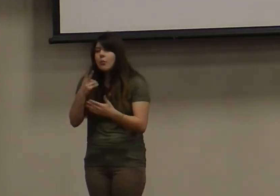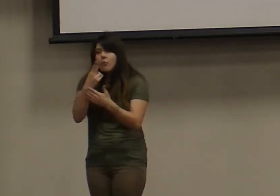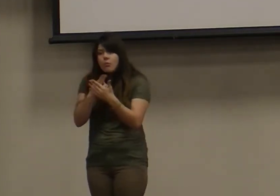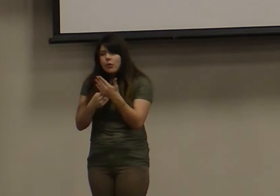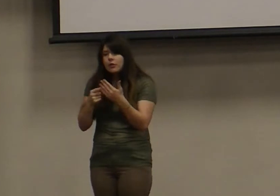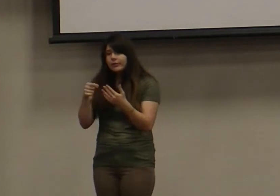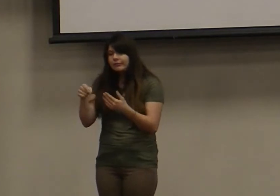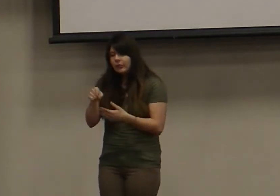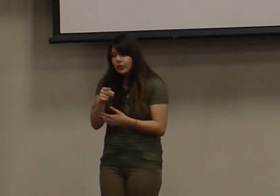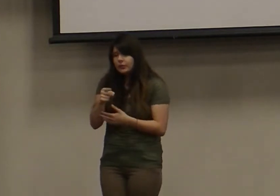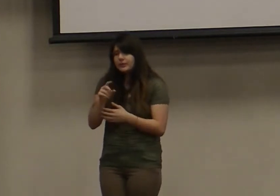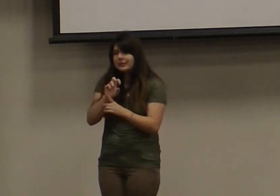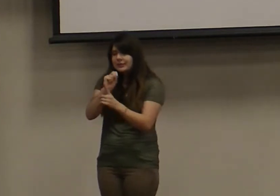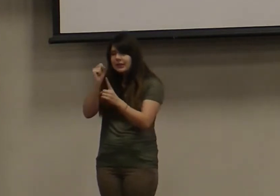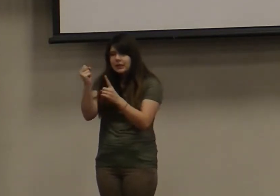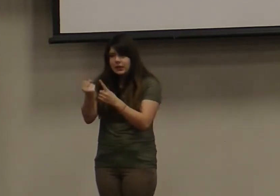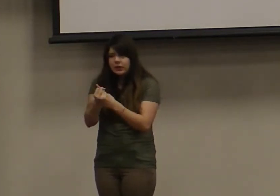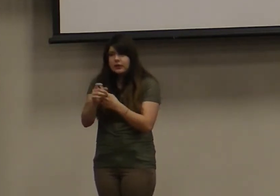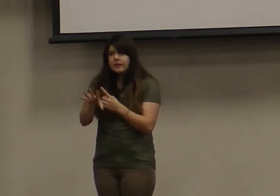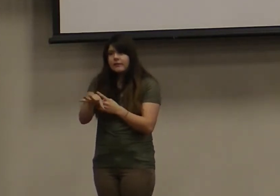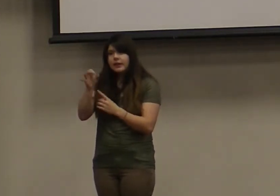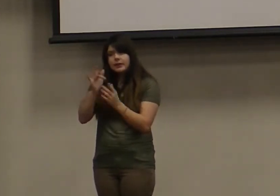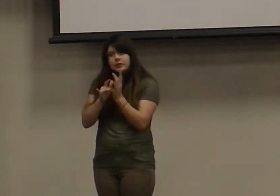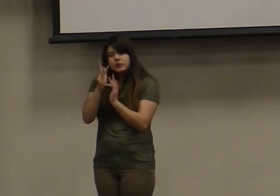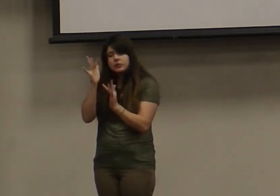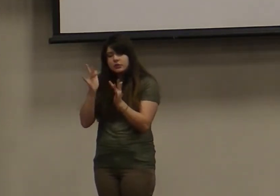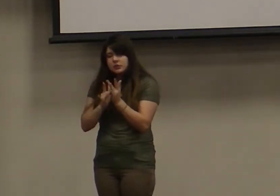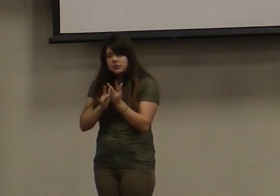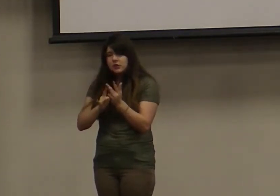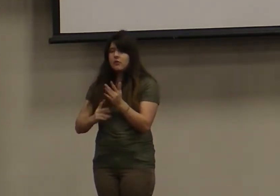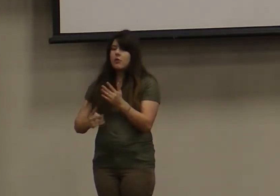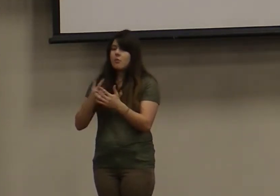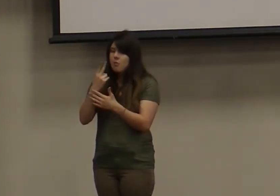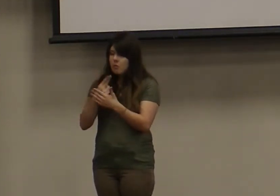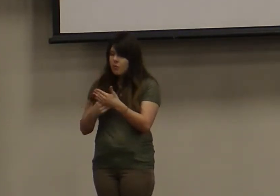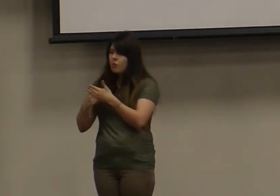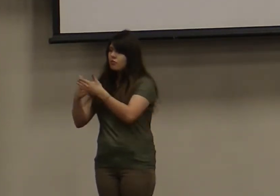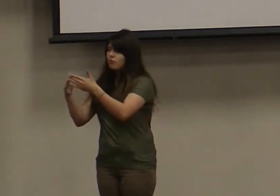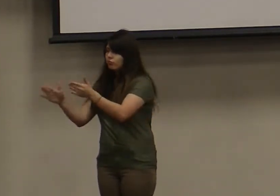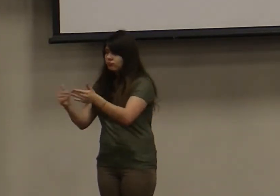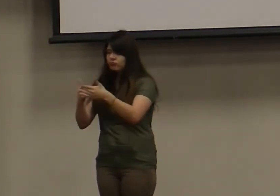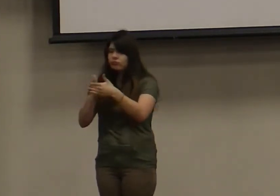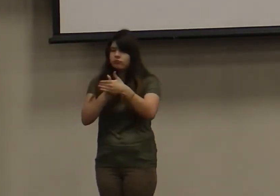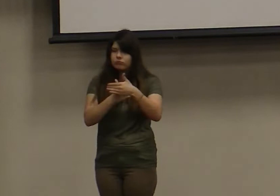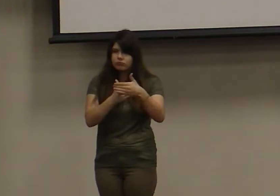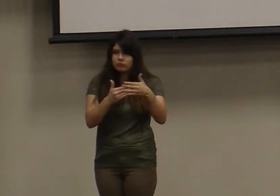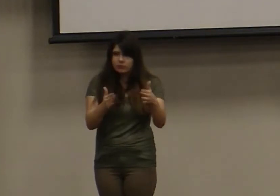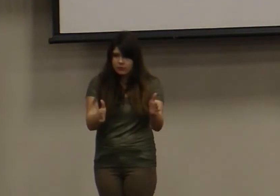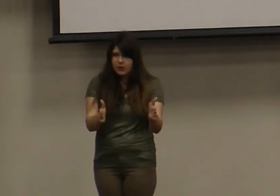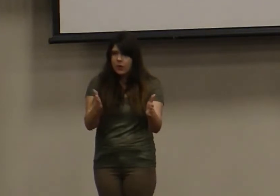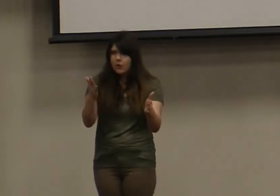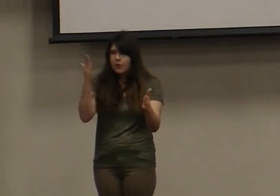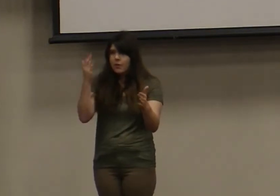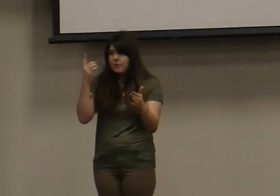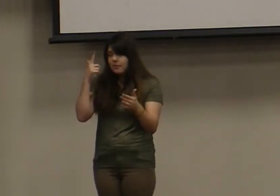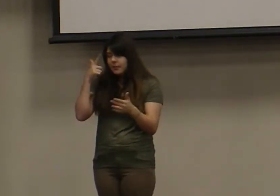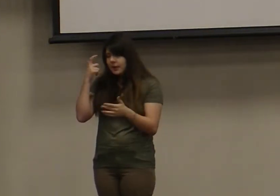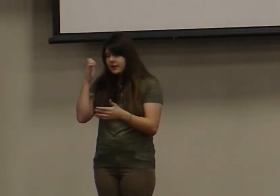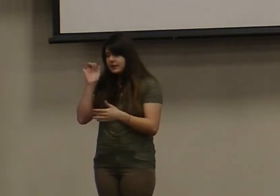those scenarios find Jesus in both of those rooms. And because of that,